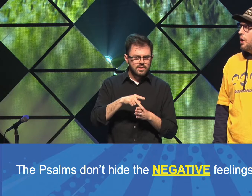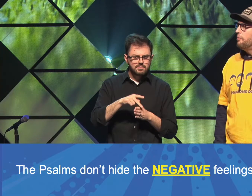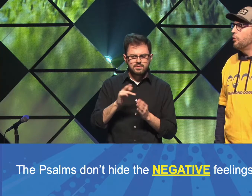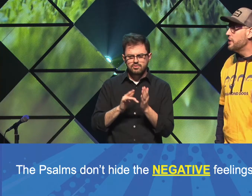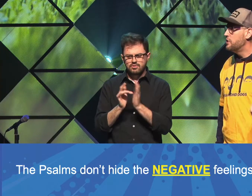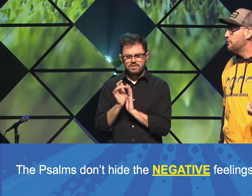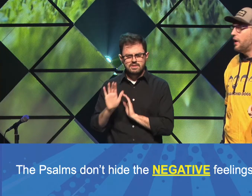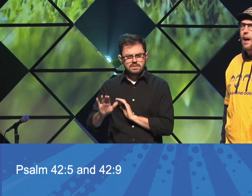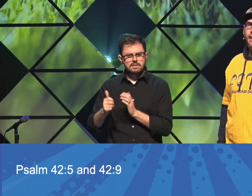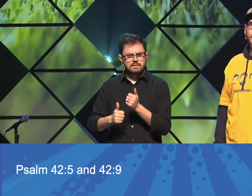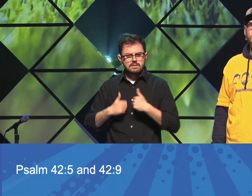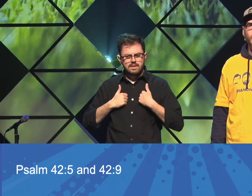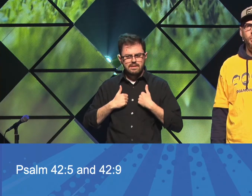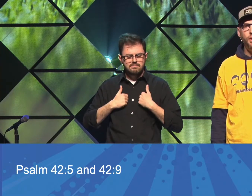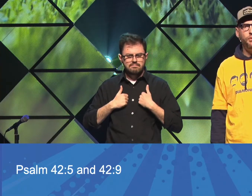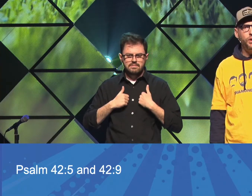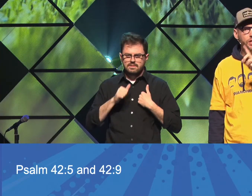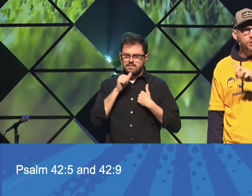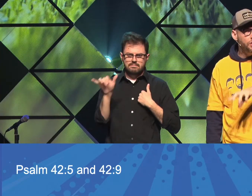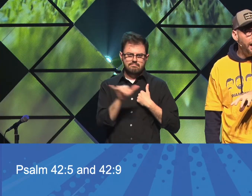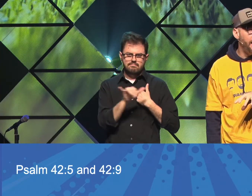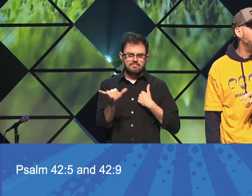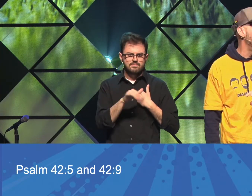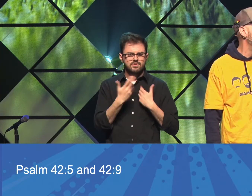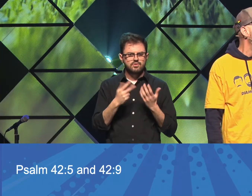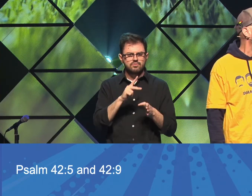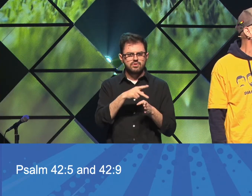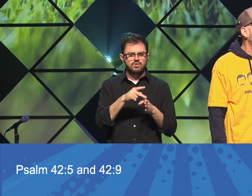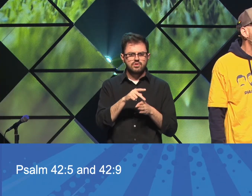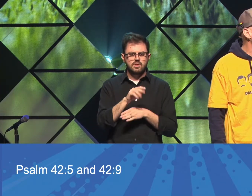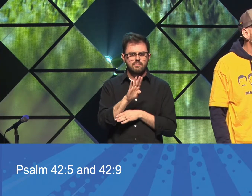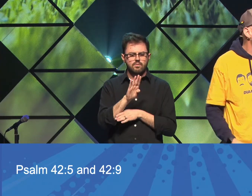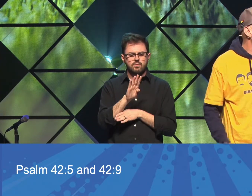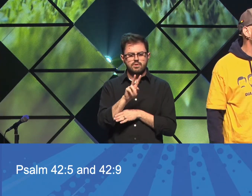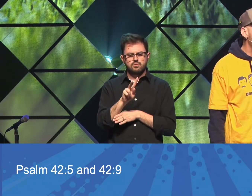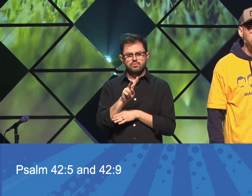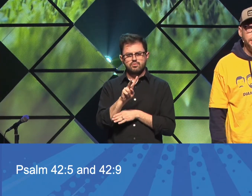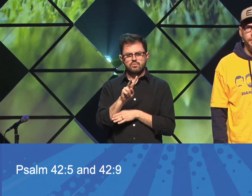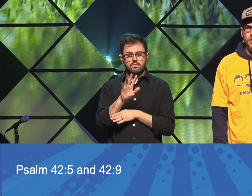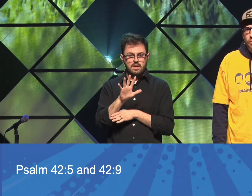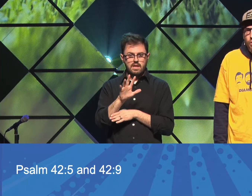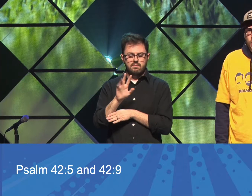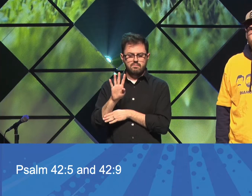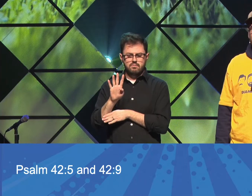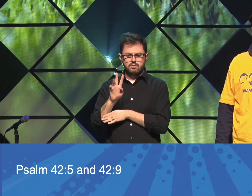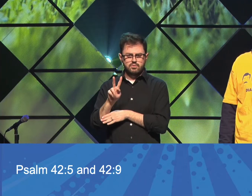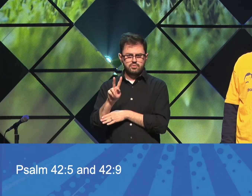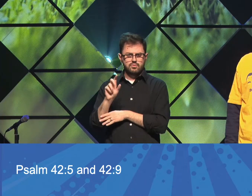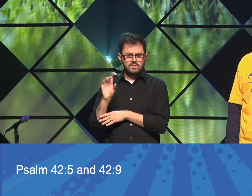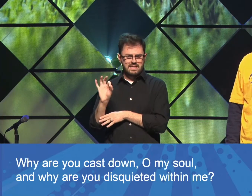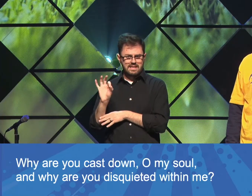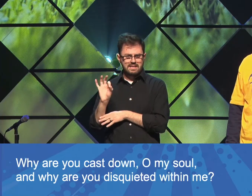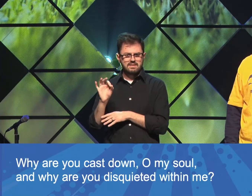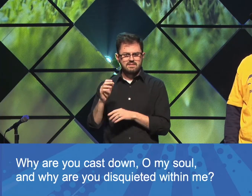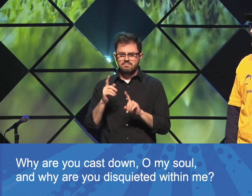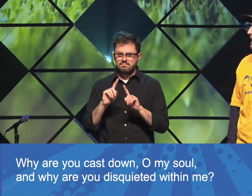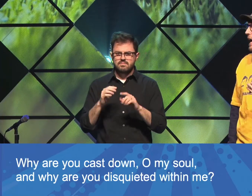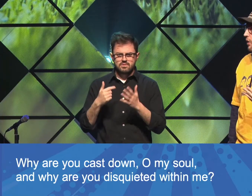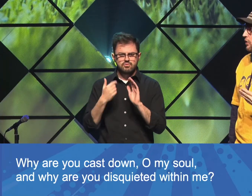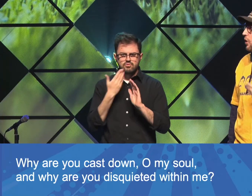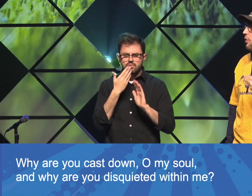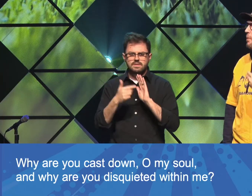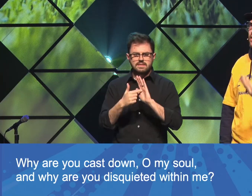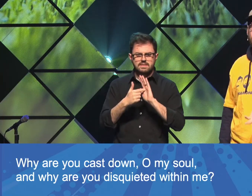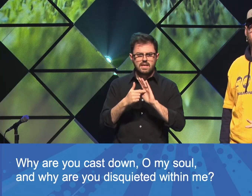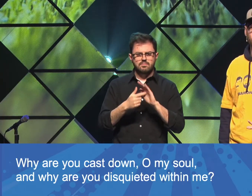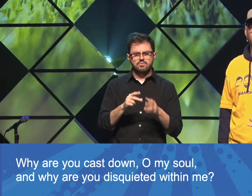So Psalm 42:5 and Psalm 42:9 are just great examples of it. Psalm 42:5 says, "Why are you cast